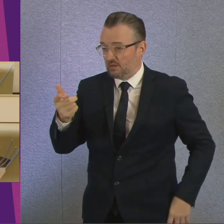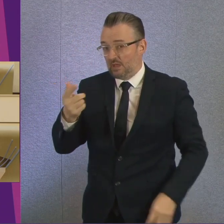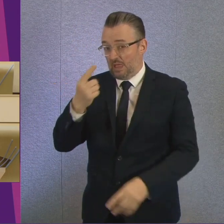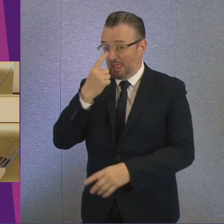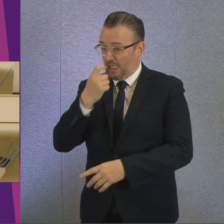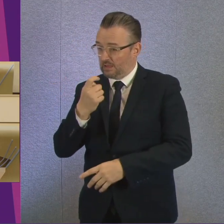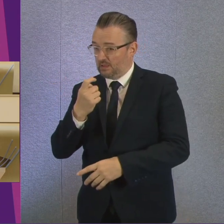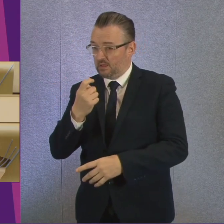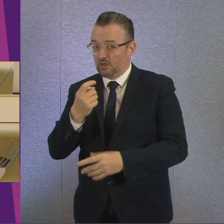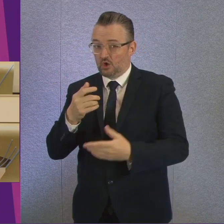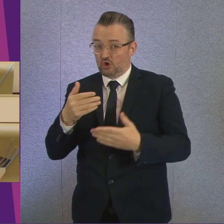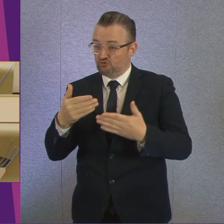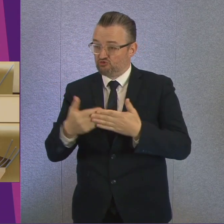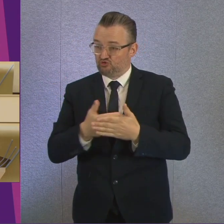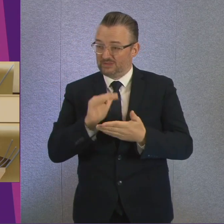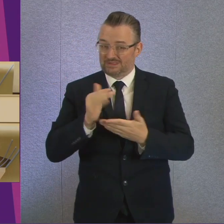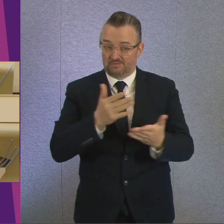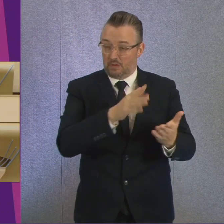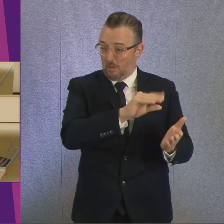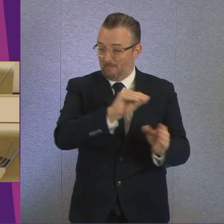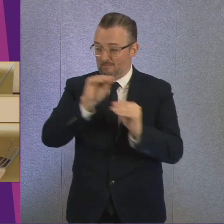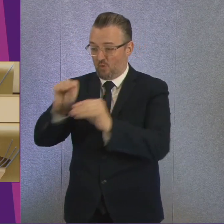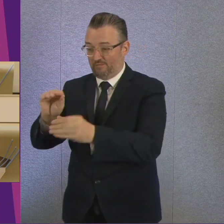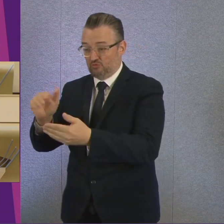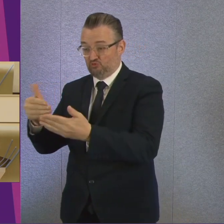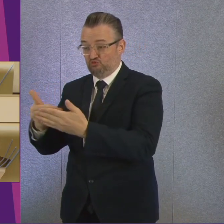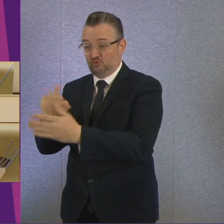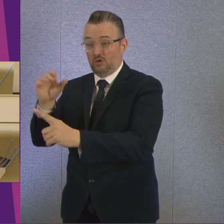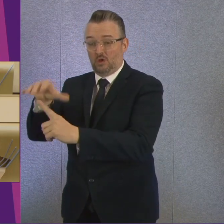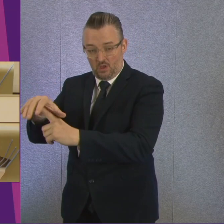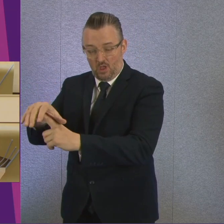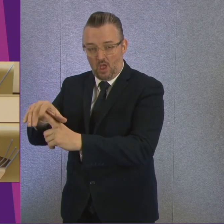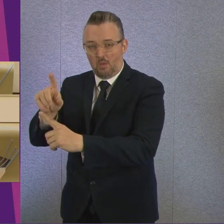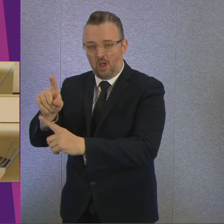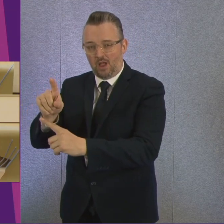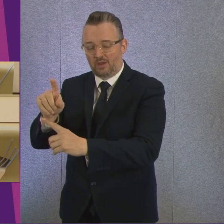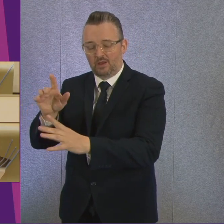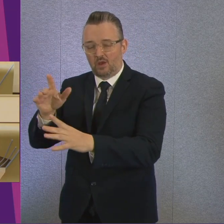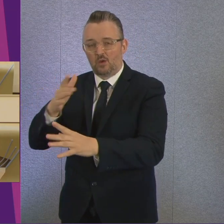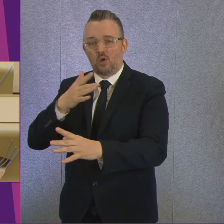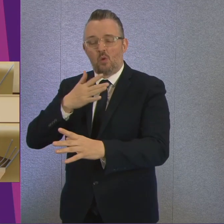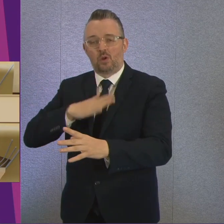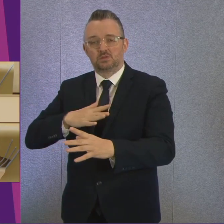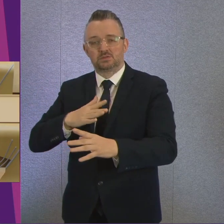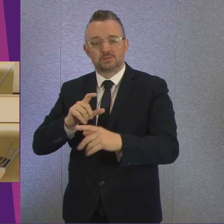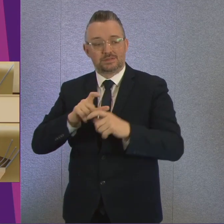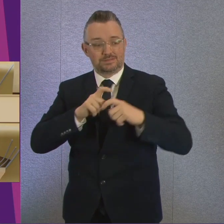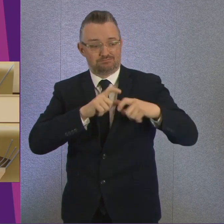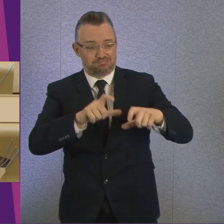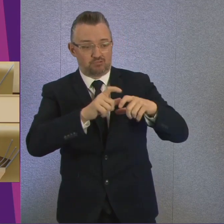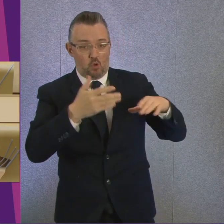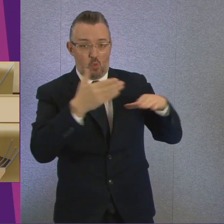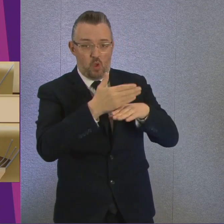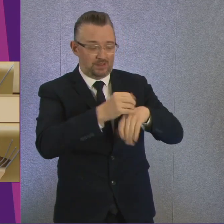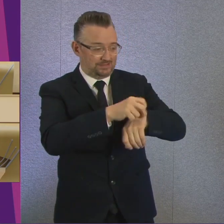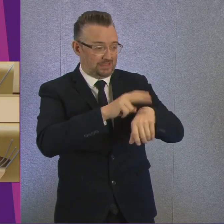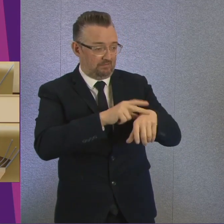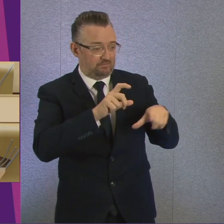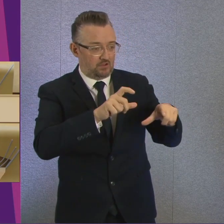safely be moved to the new site without compromising both the work and the efforts of